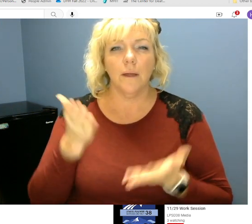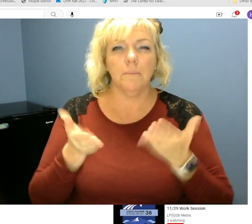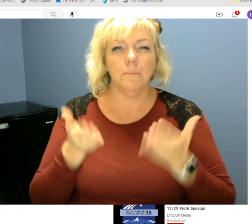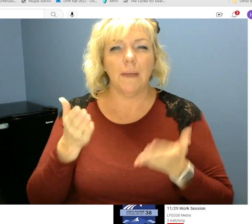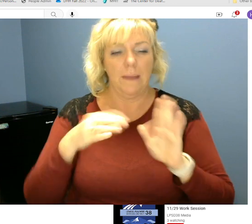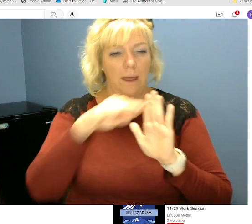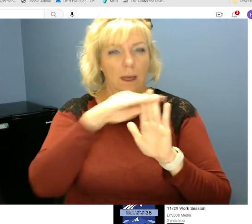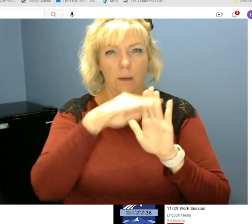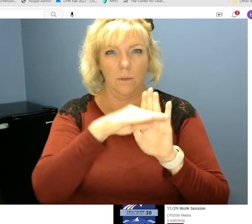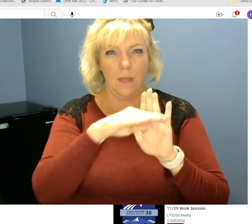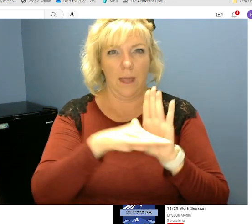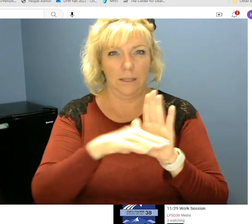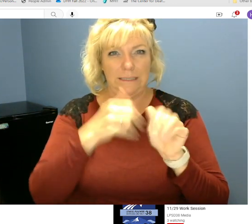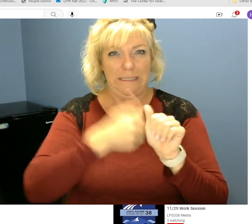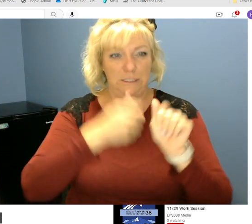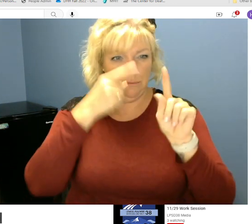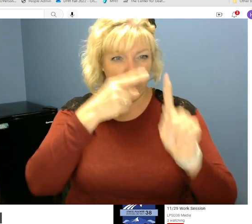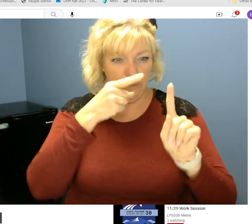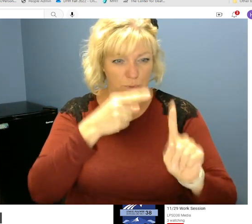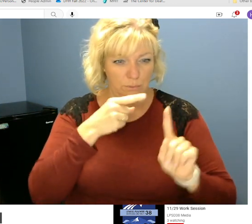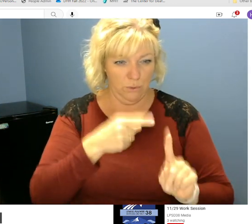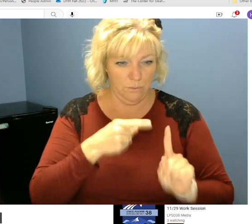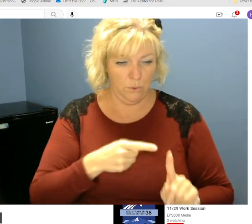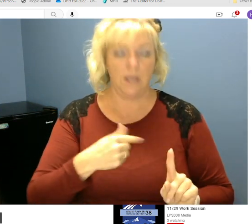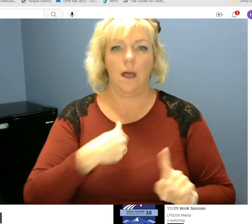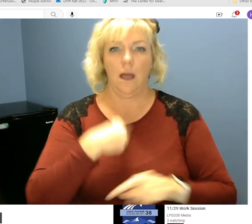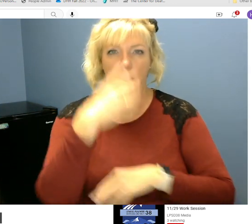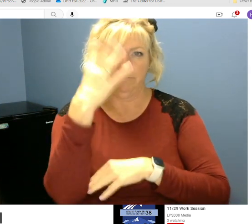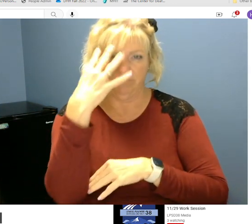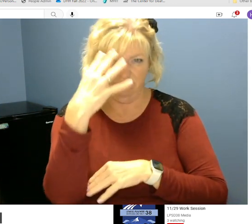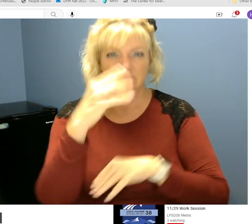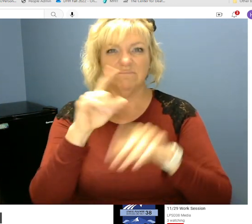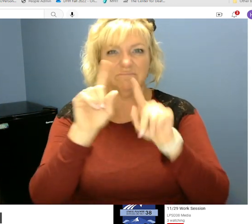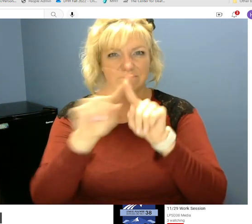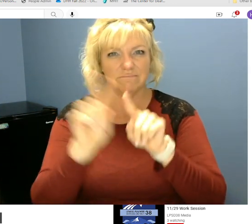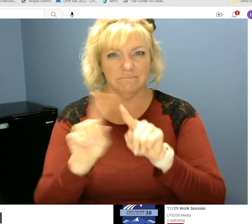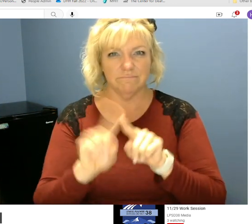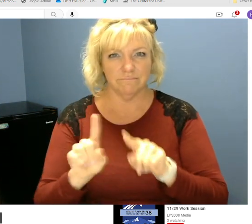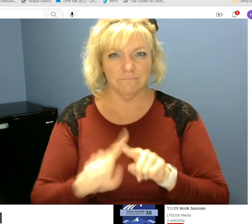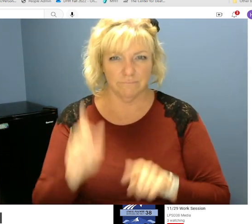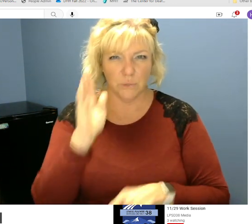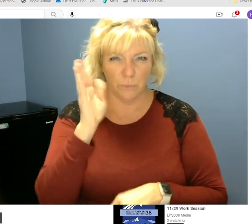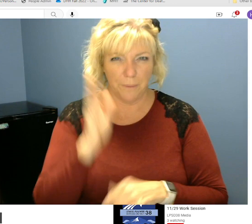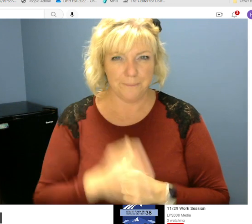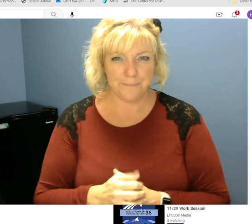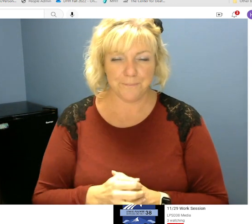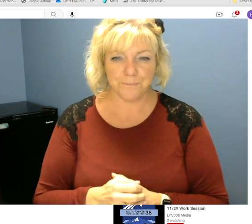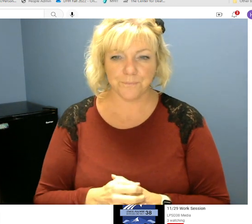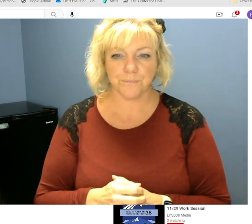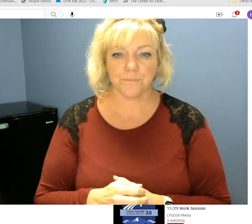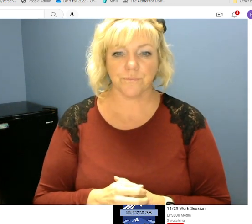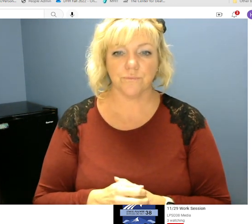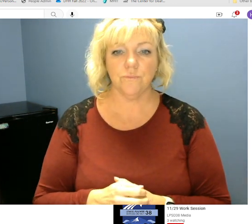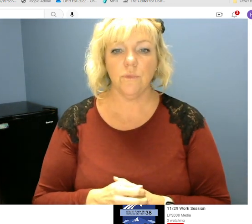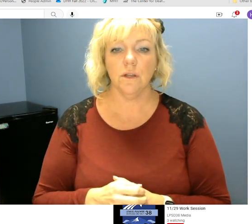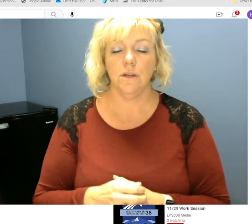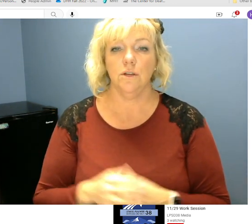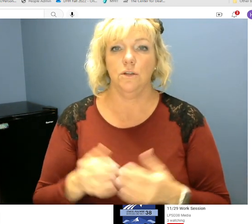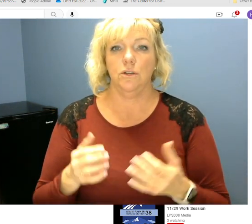video with each of these points on the outline. I'm looking at the outline right now. I'm talking to you. So we're going to look at